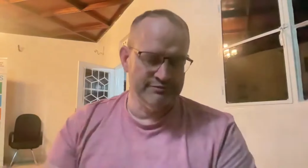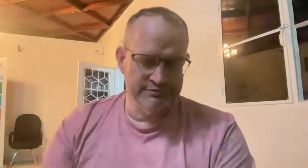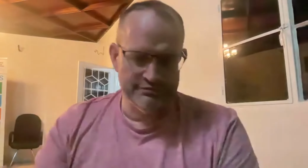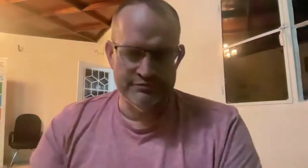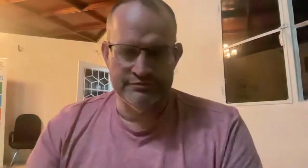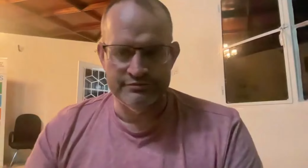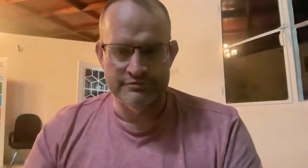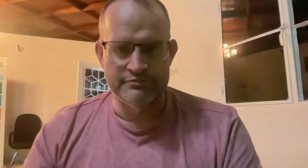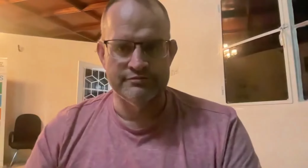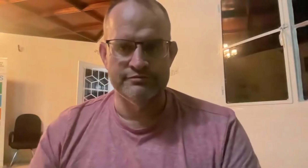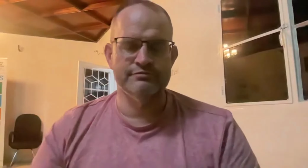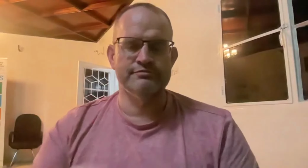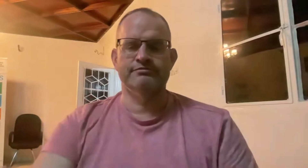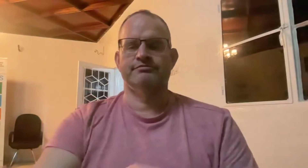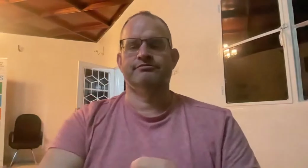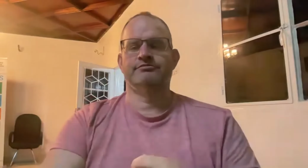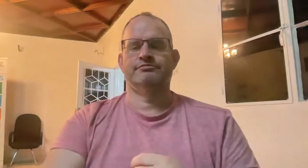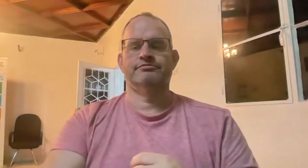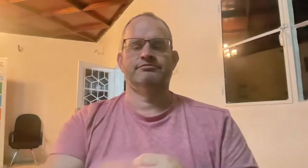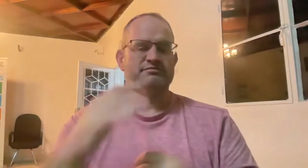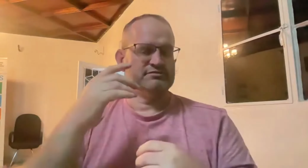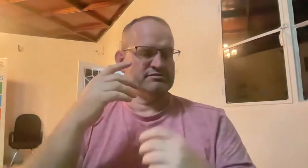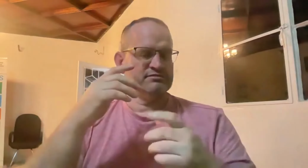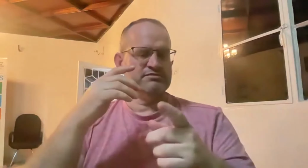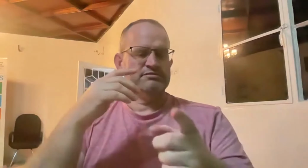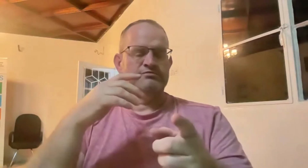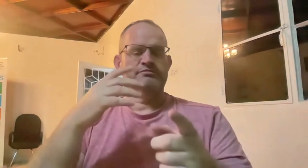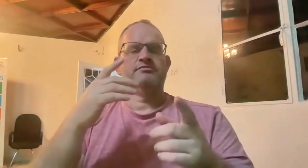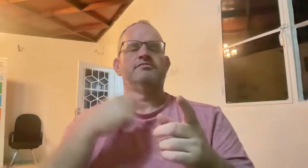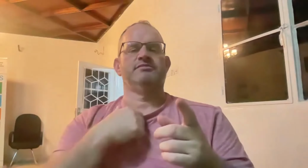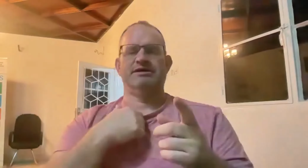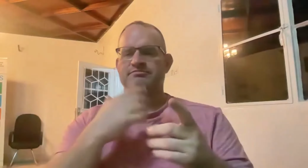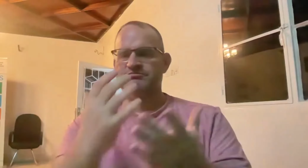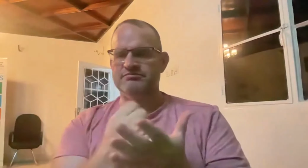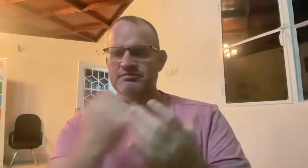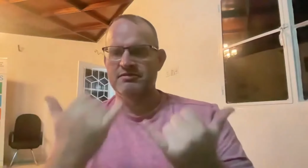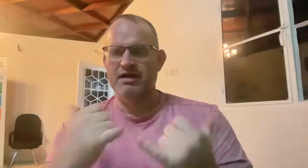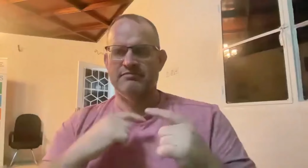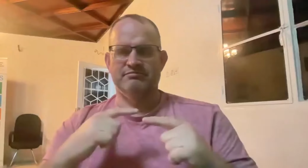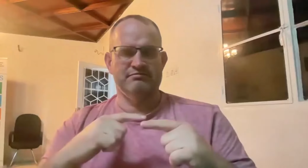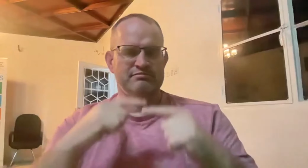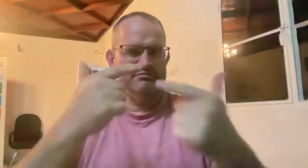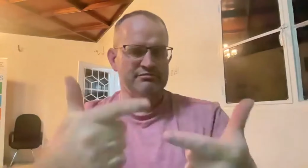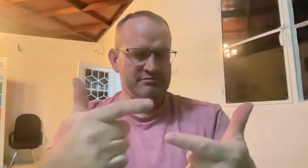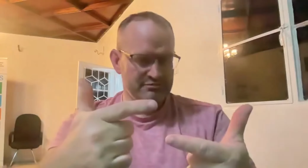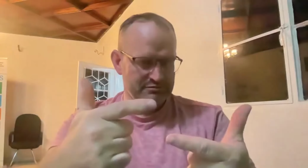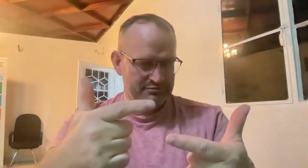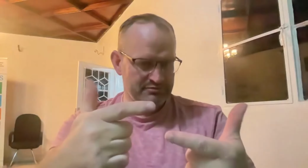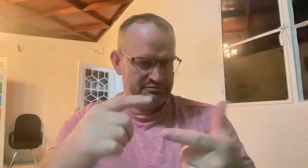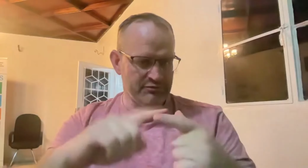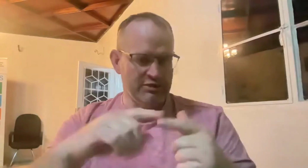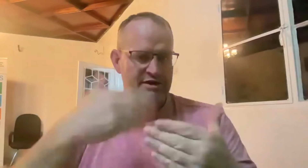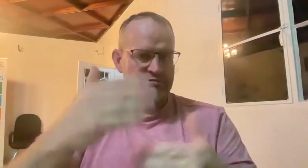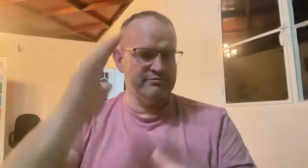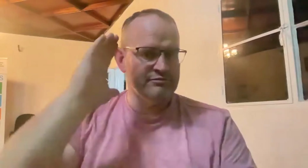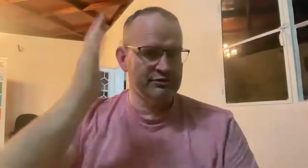able to download and use these resources without having to have live internet connection. And